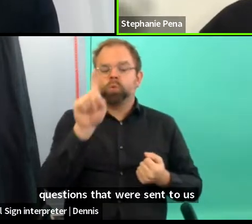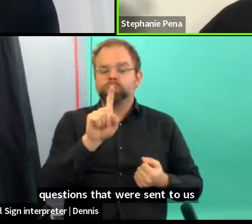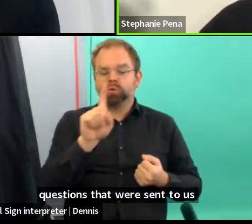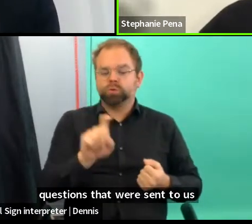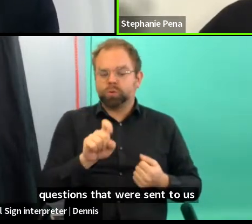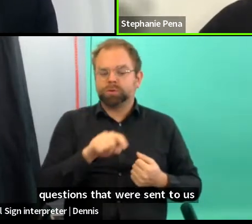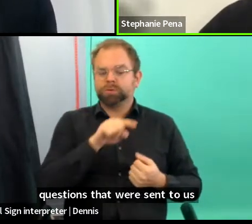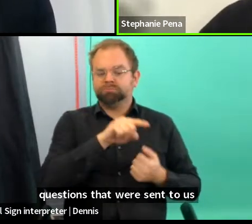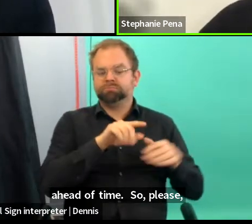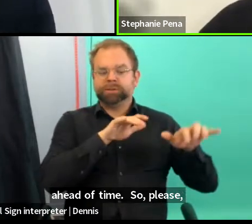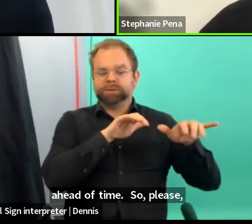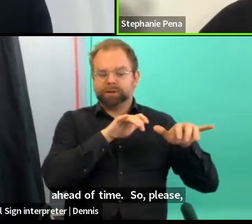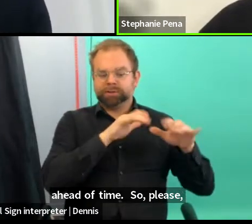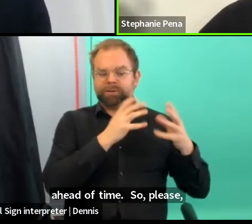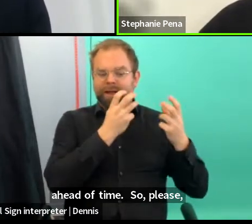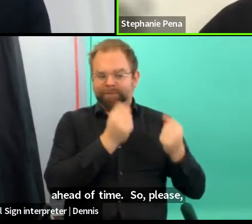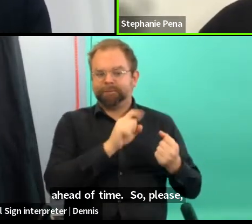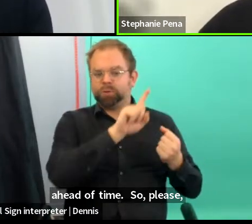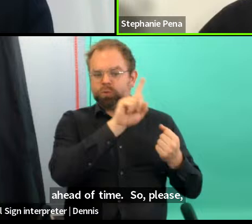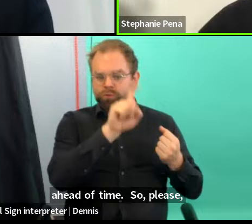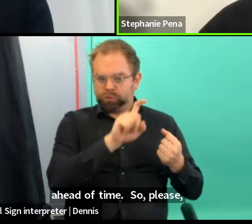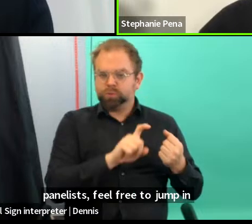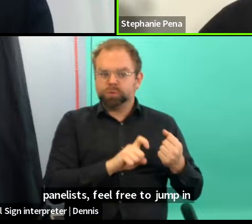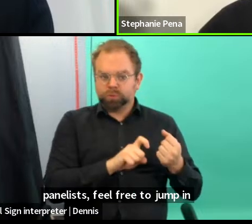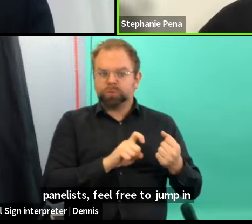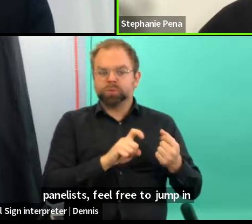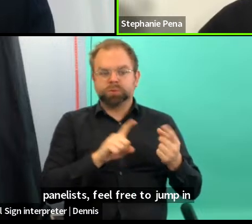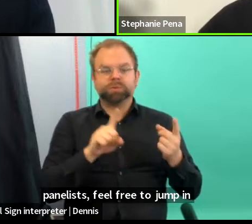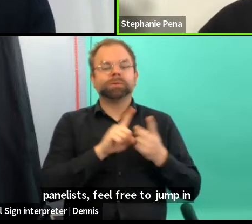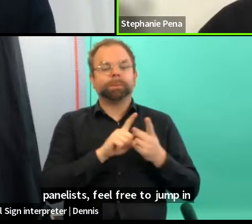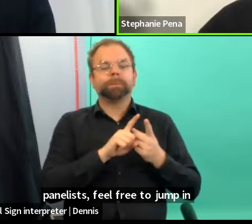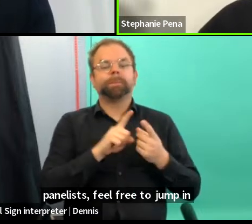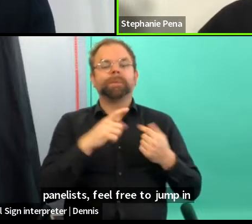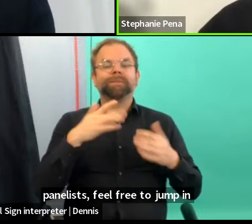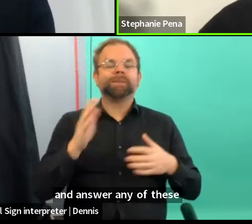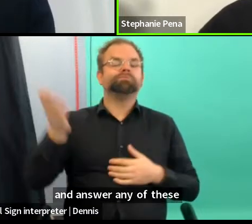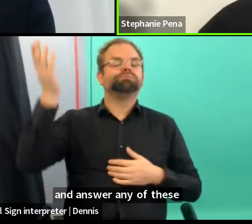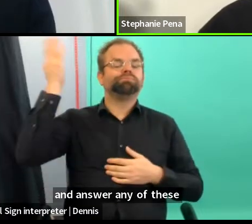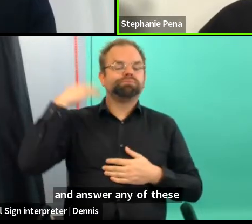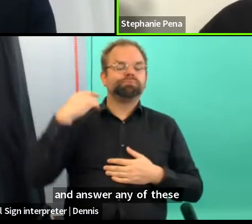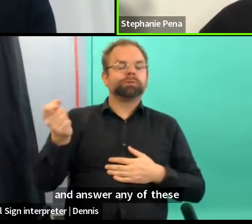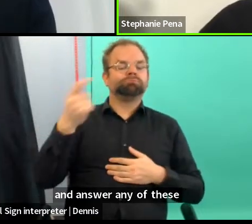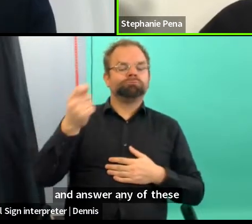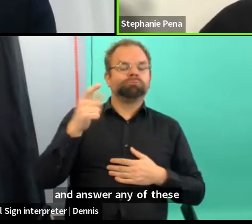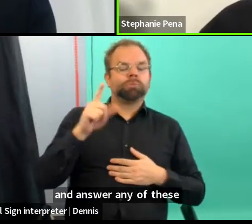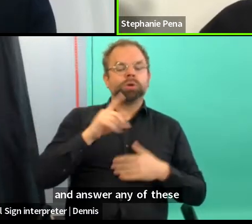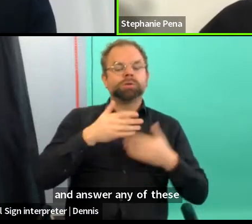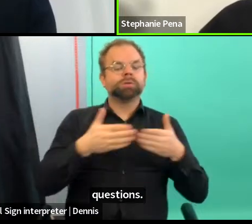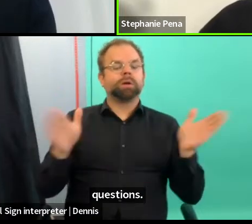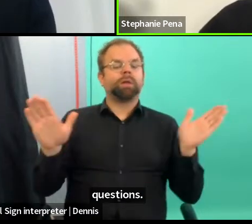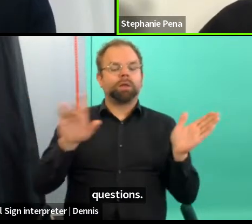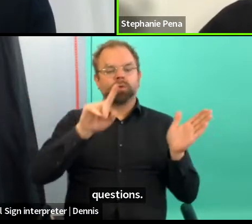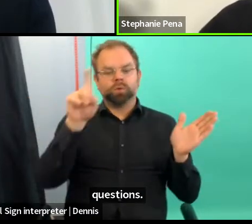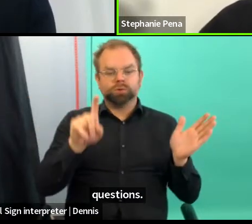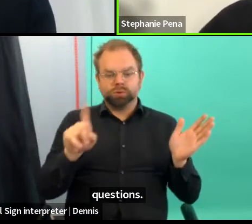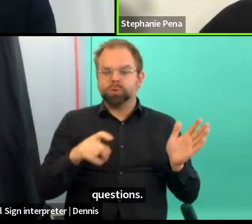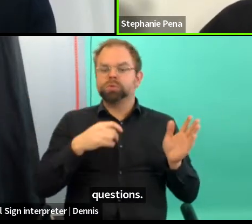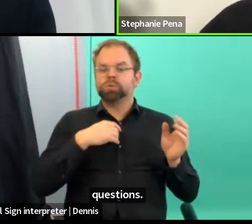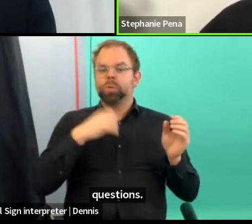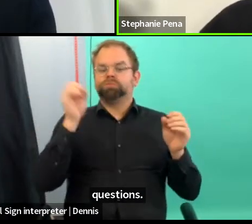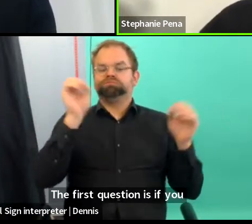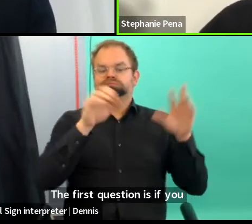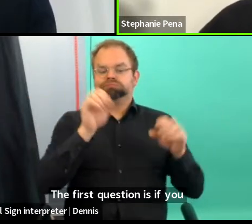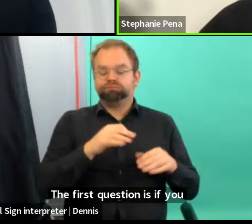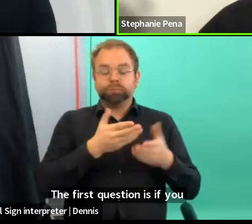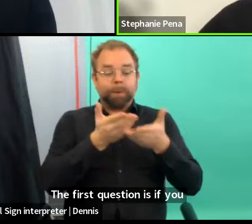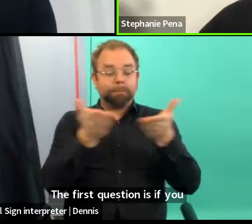jump in and answer any of these questions. The first question is if you can share maybe one challenge that you